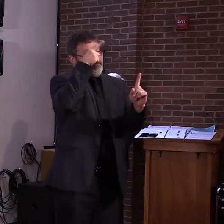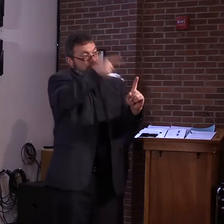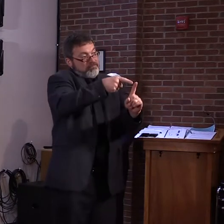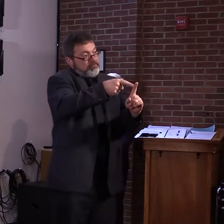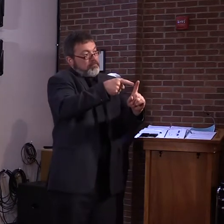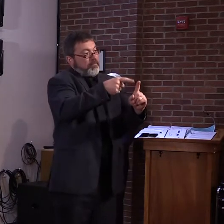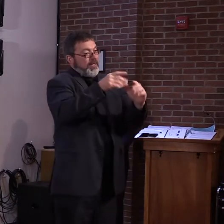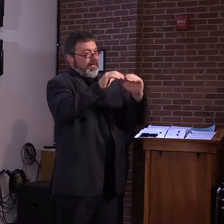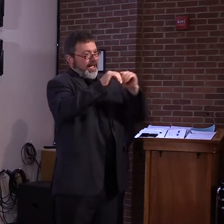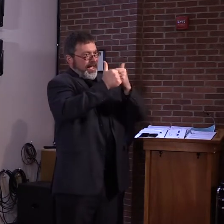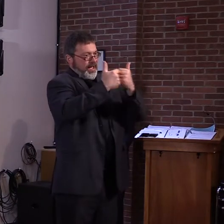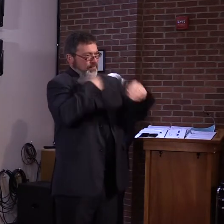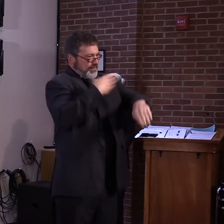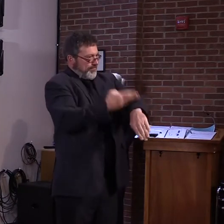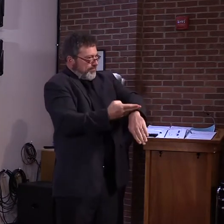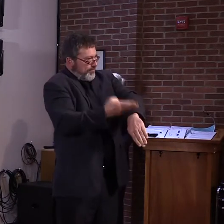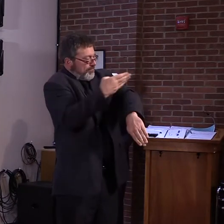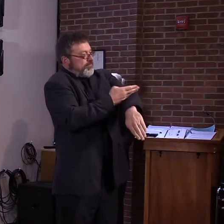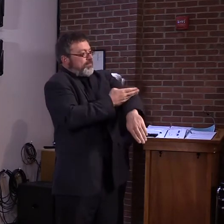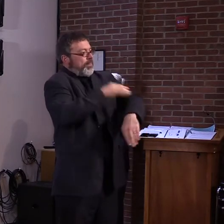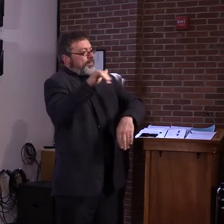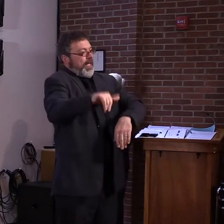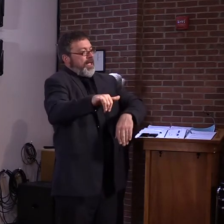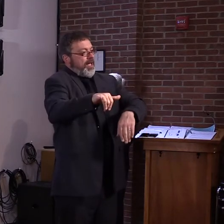how they utilize the survey.